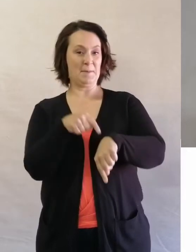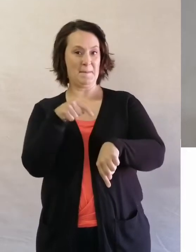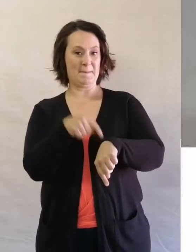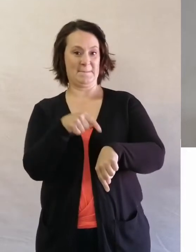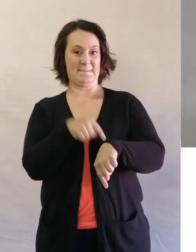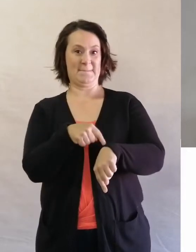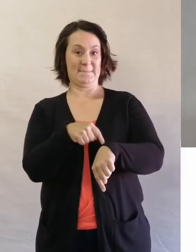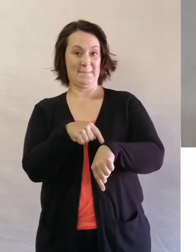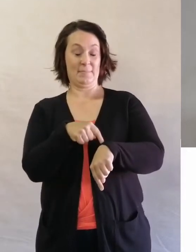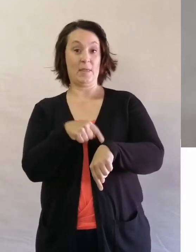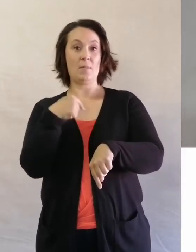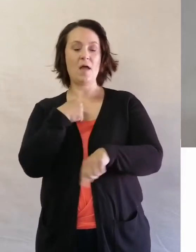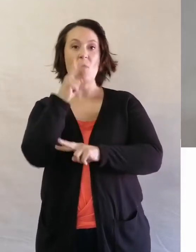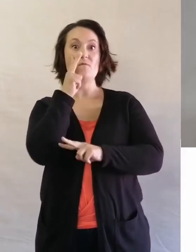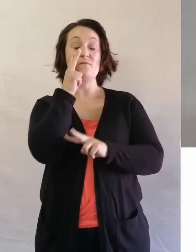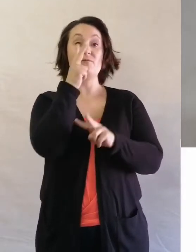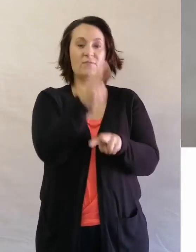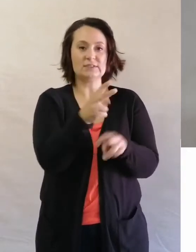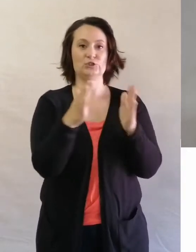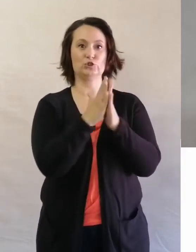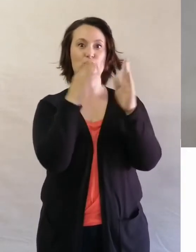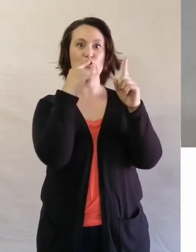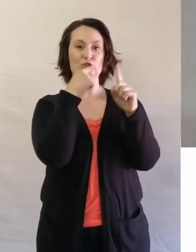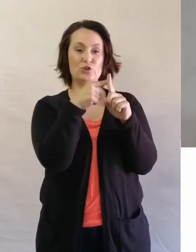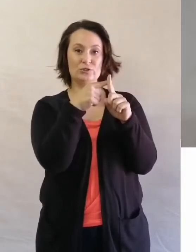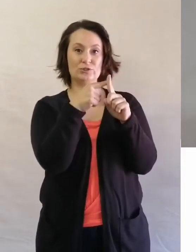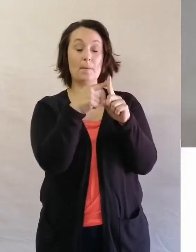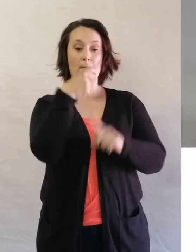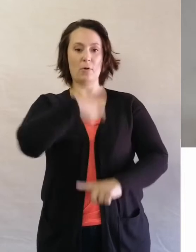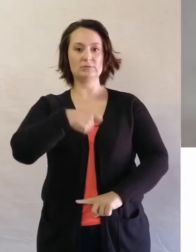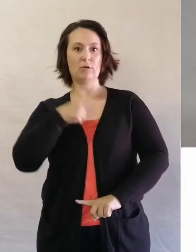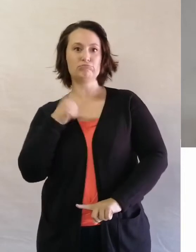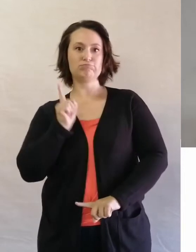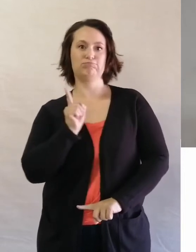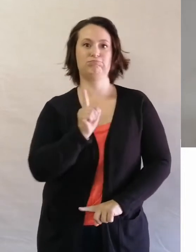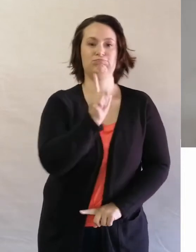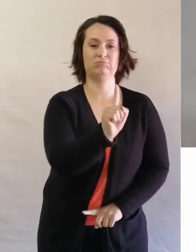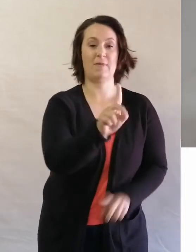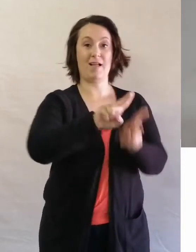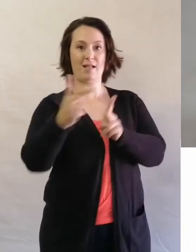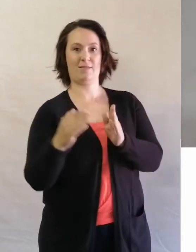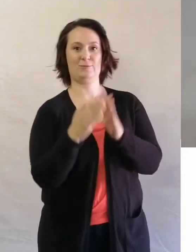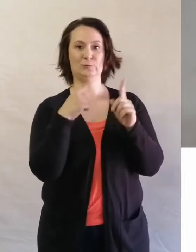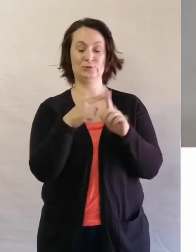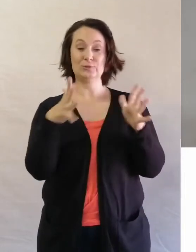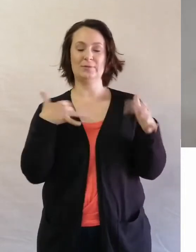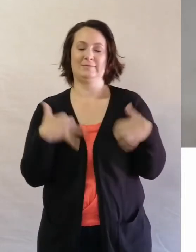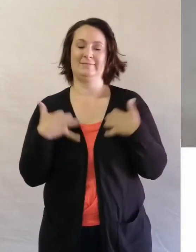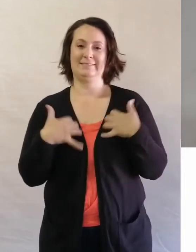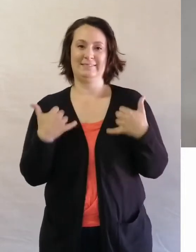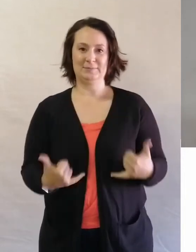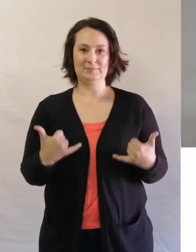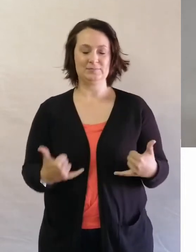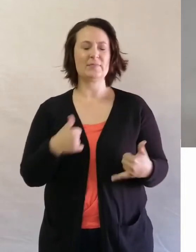have gone to a church in person since lockdown. And so it's with great excitement I'm with you today.